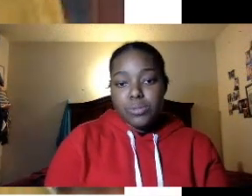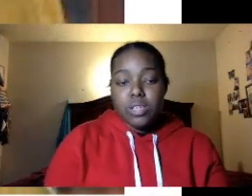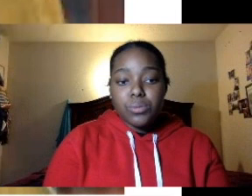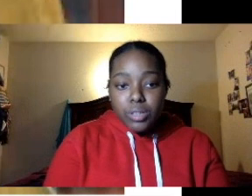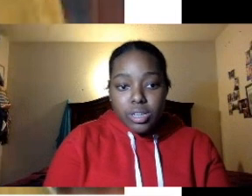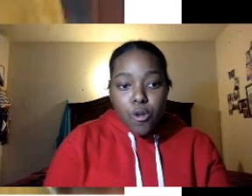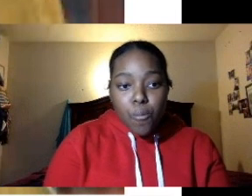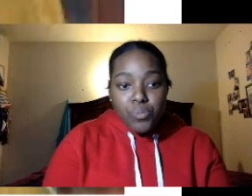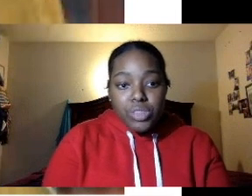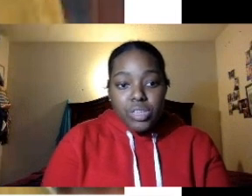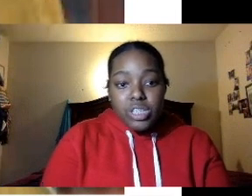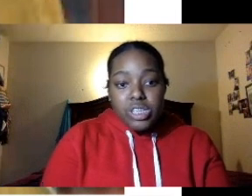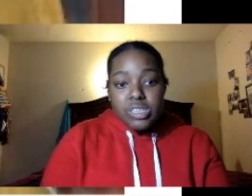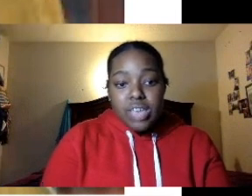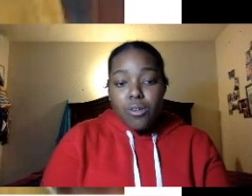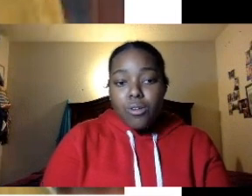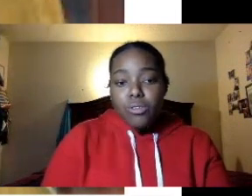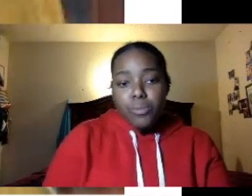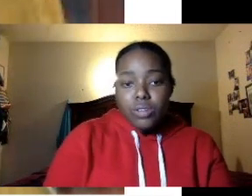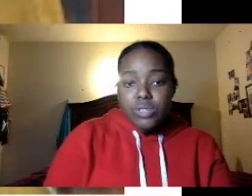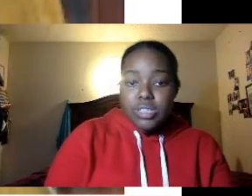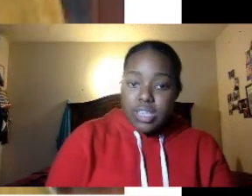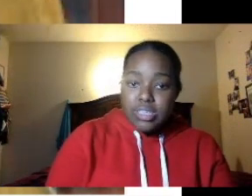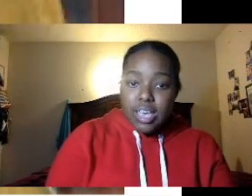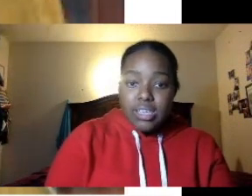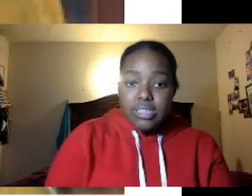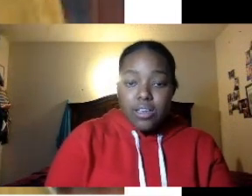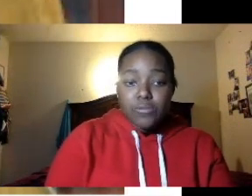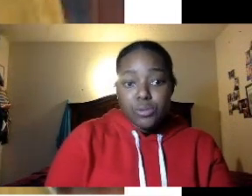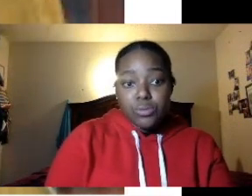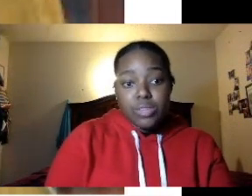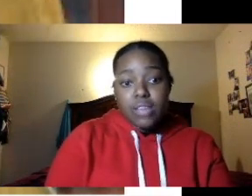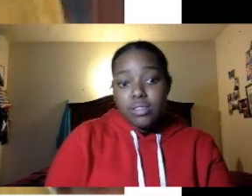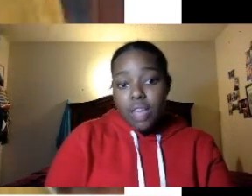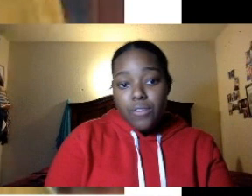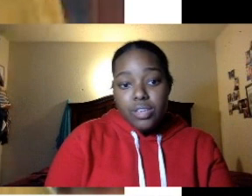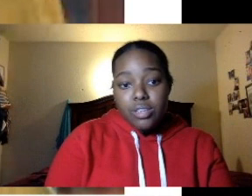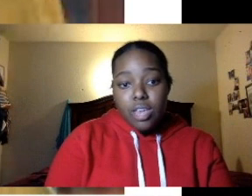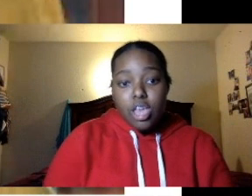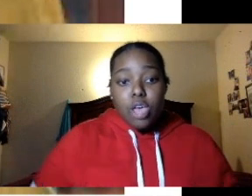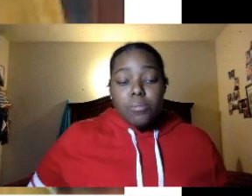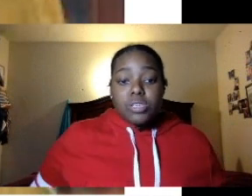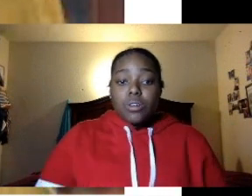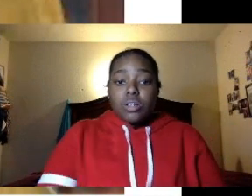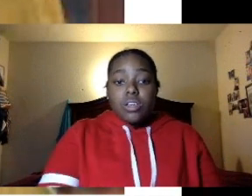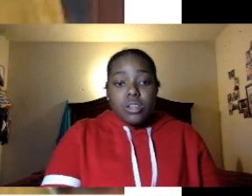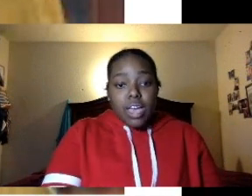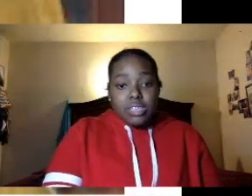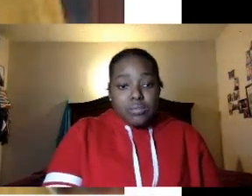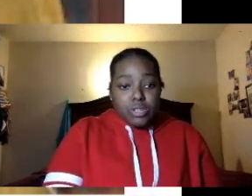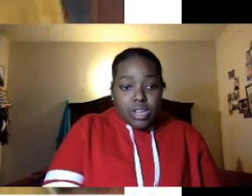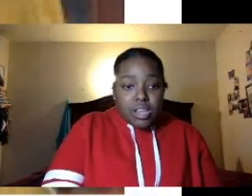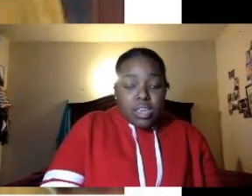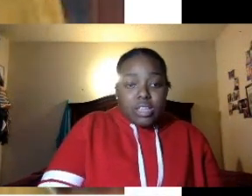Hurricane Response Award. She is now on the Board of Trustees as of June 2011. Ms. Gordon